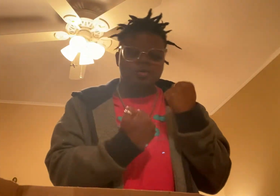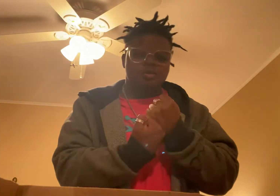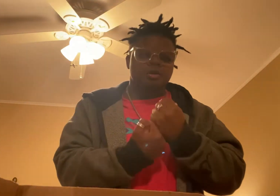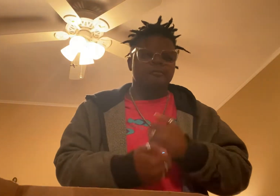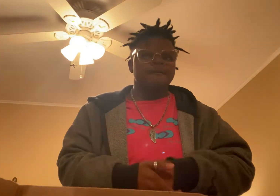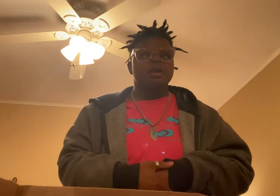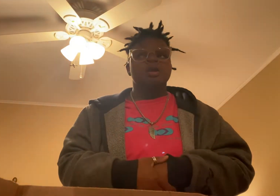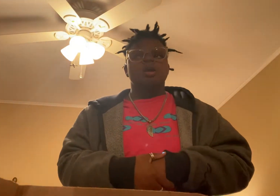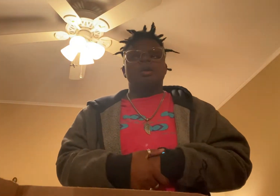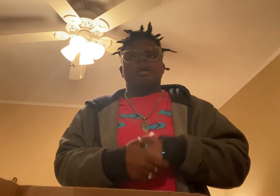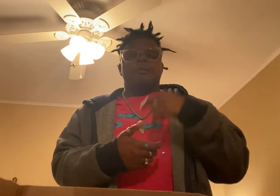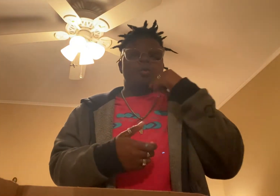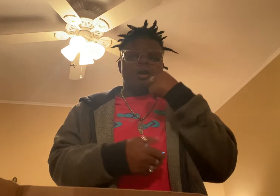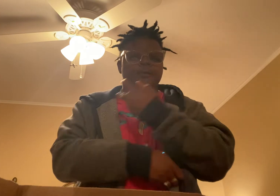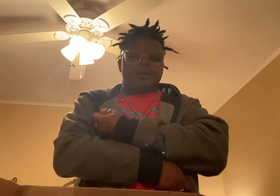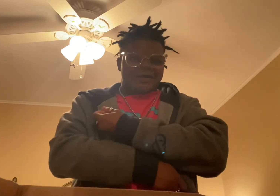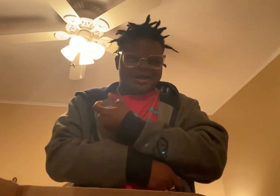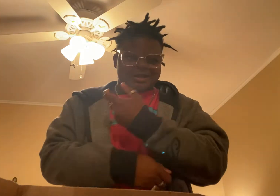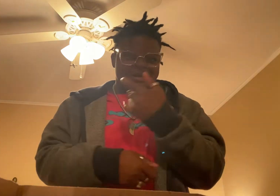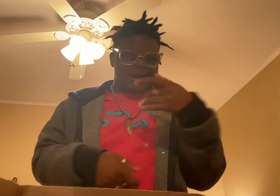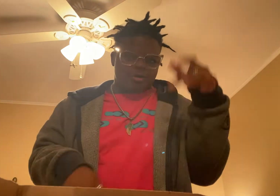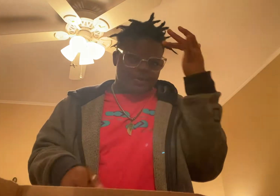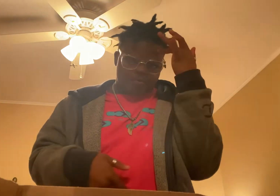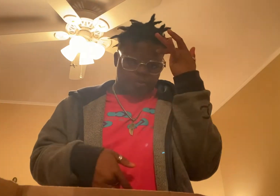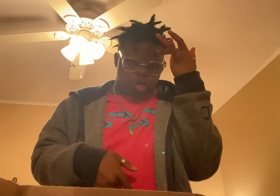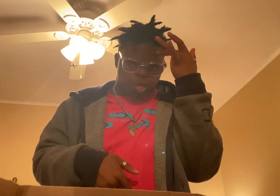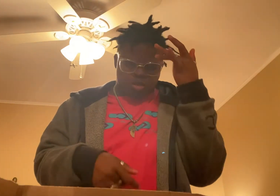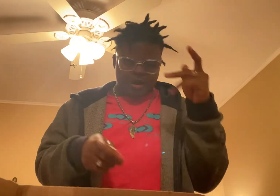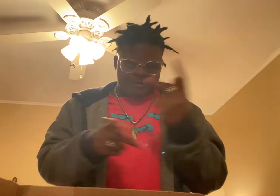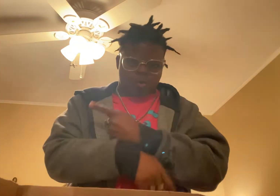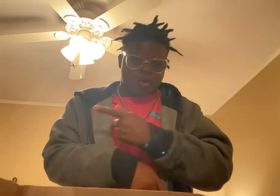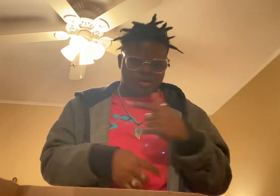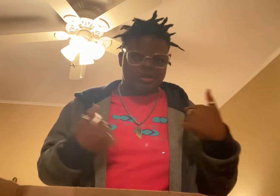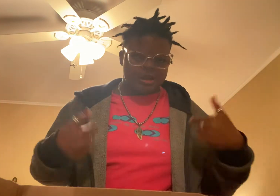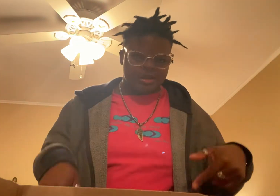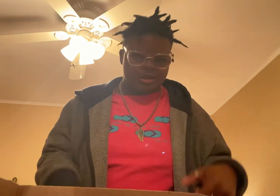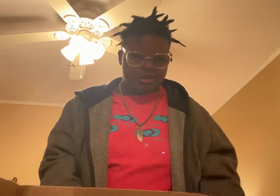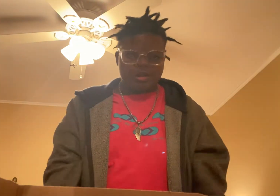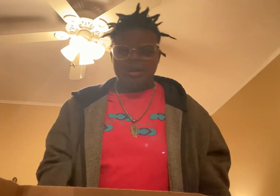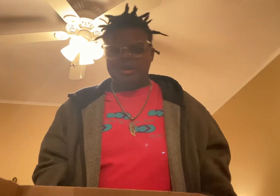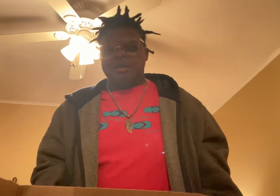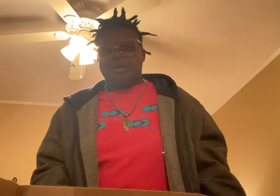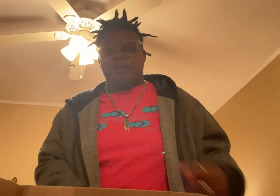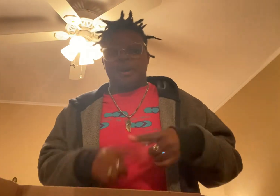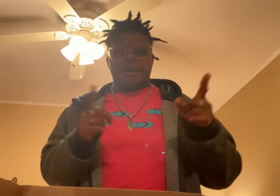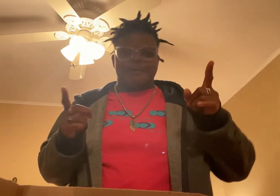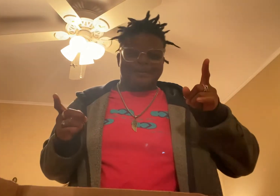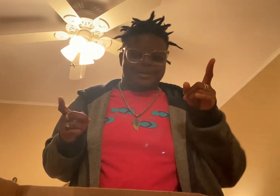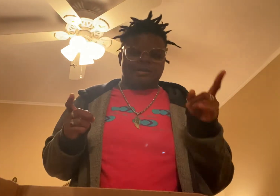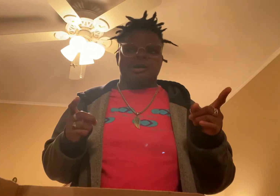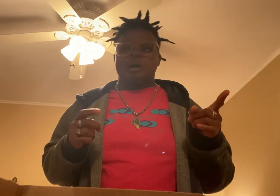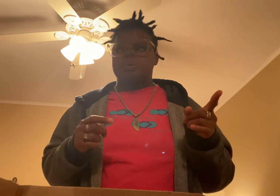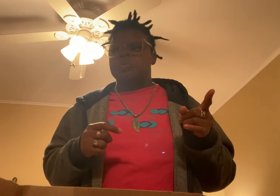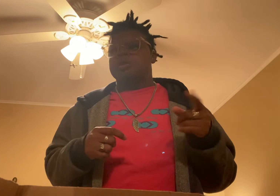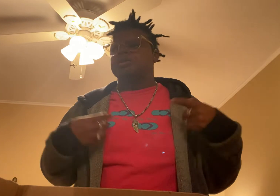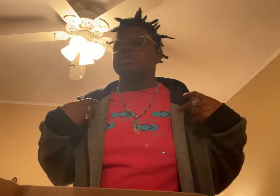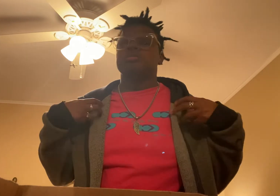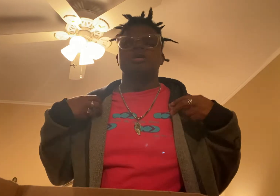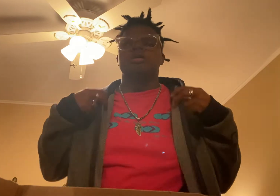booster. If it wasn't for the vaccine, I would have been even worse than this. But oh